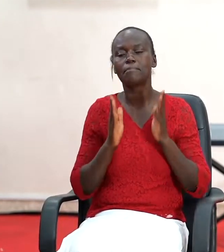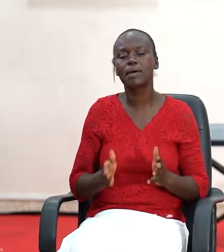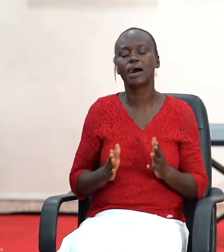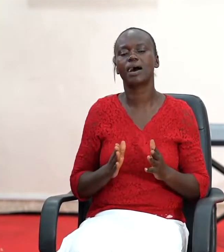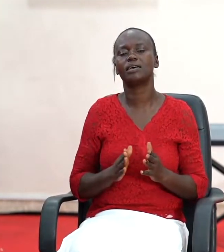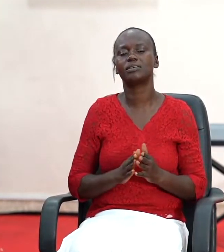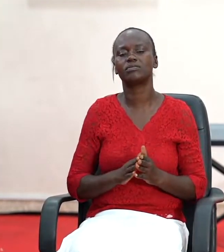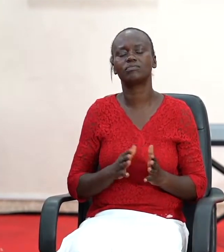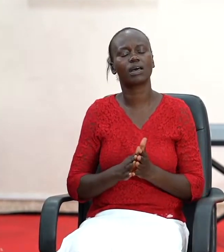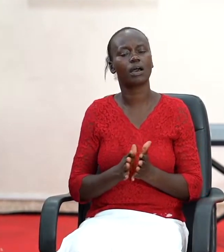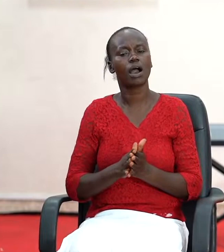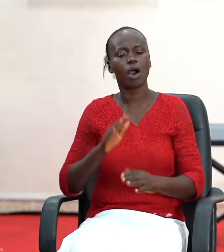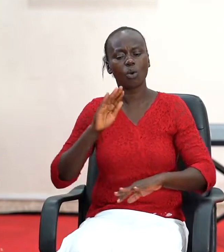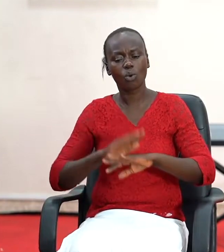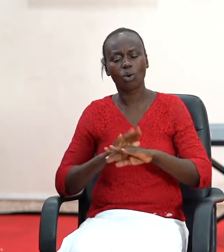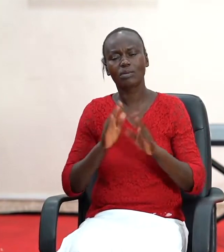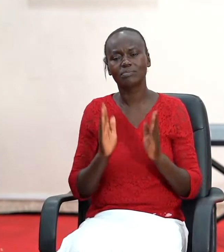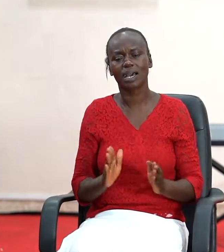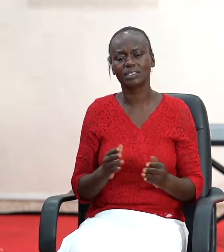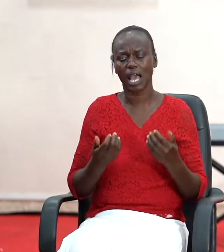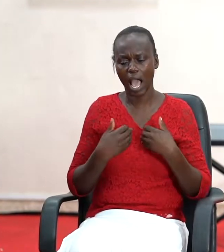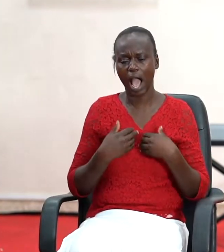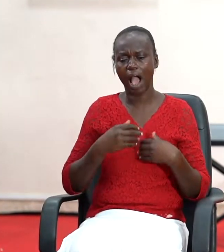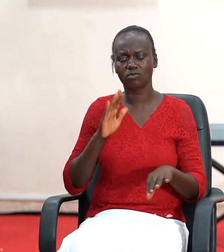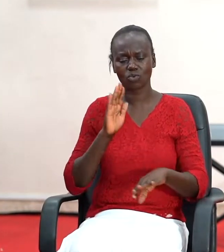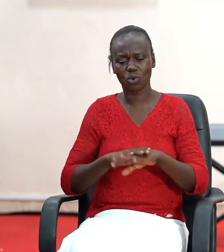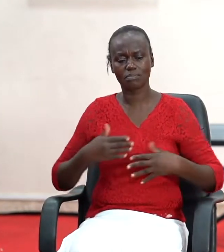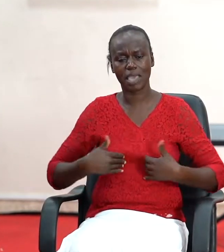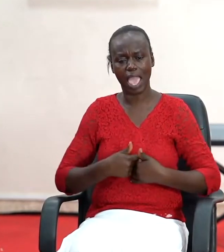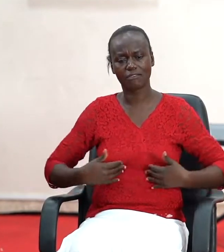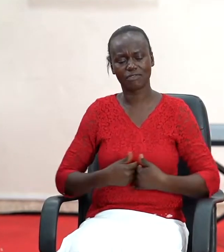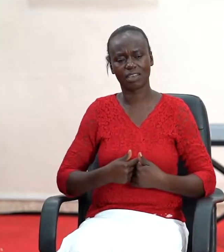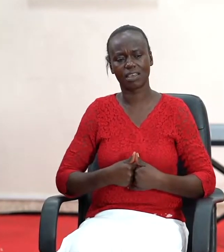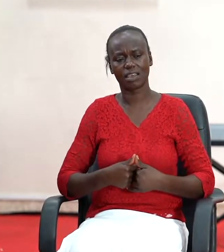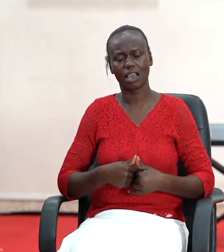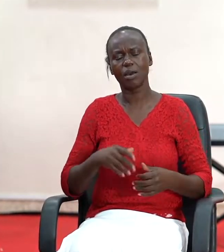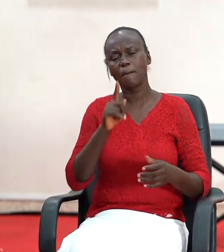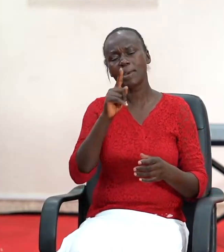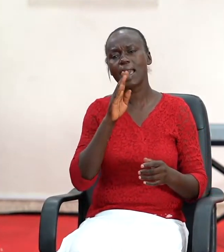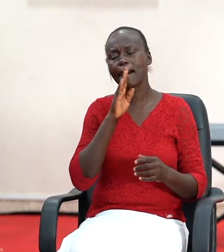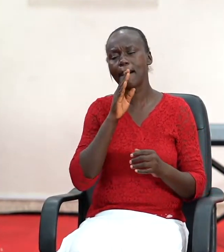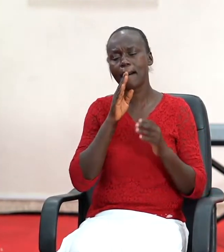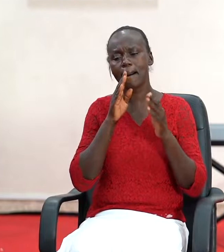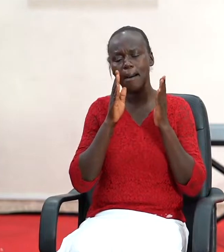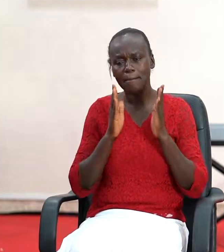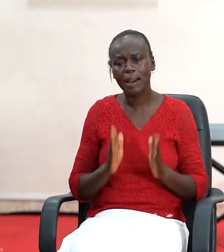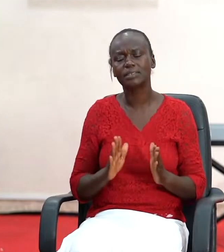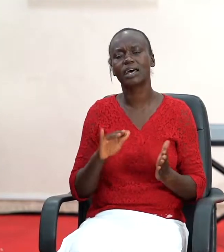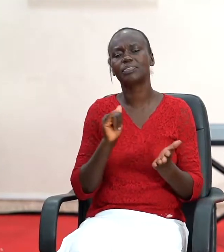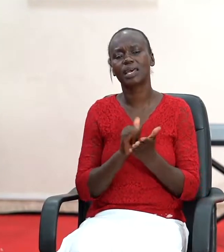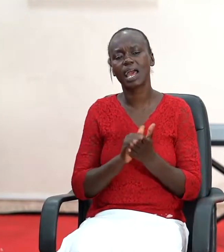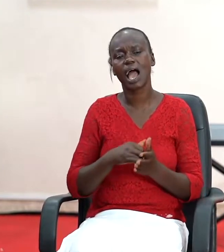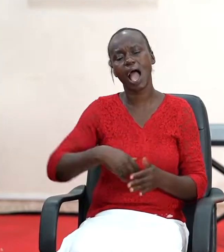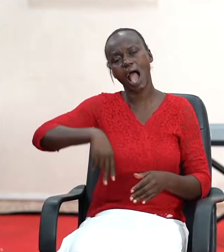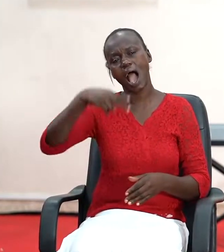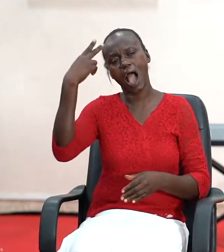moral standard, to be a principled person. Amen. Ukwe mse, you know, akona high moral standing